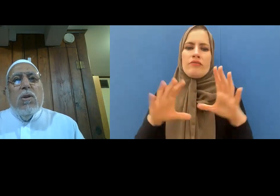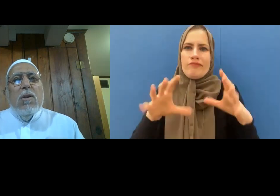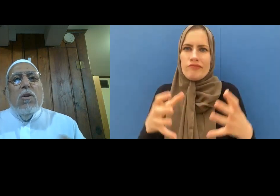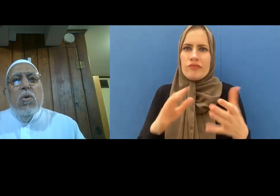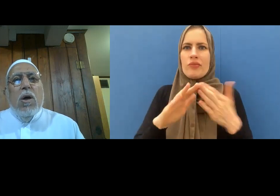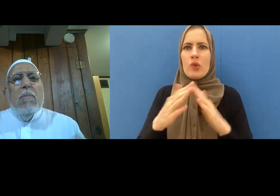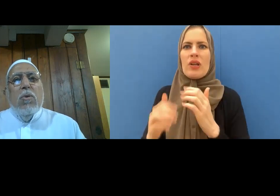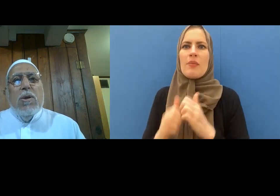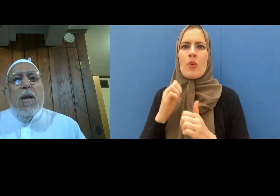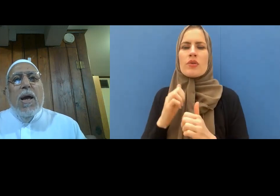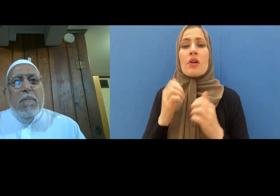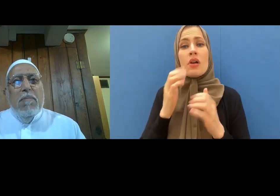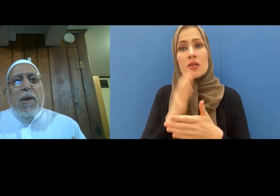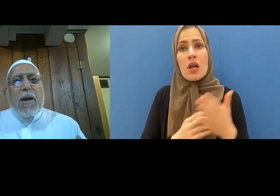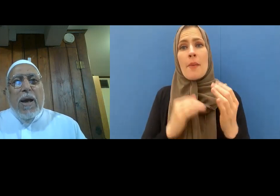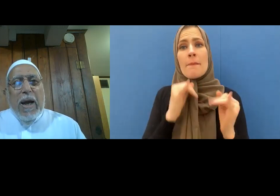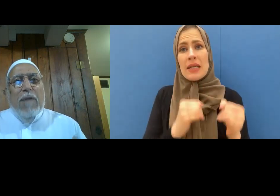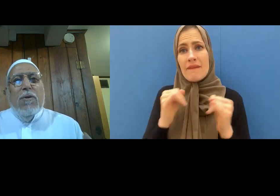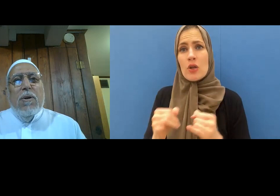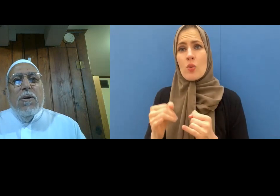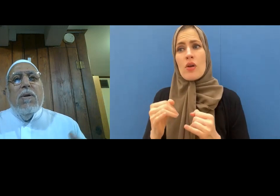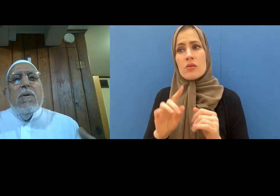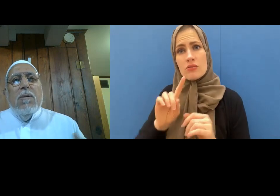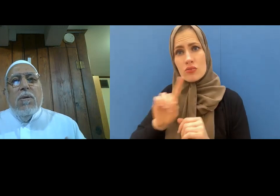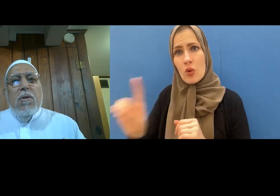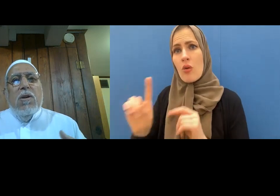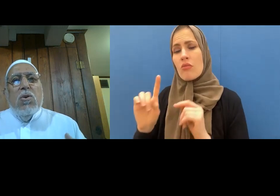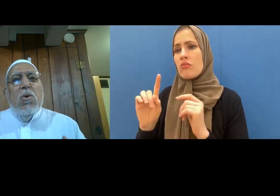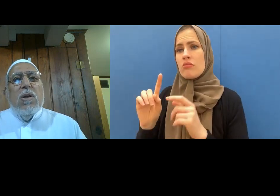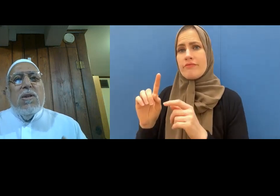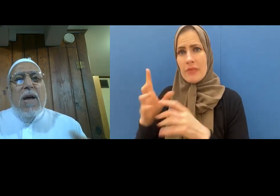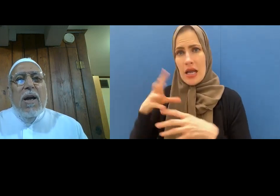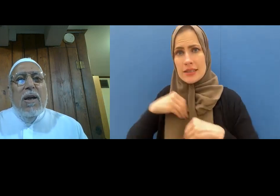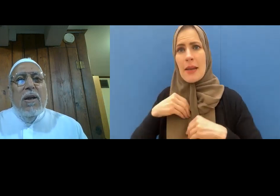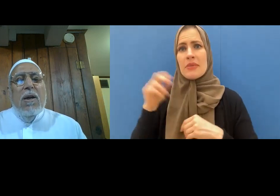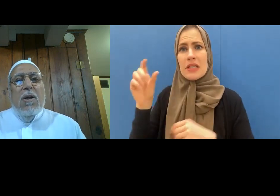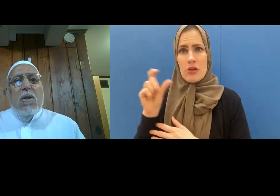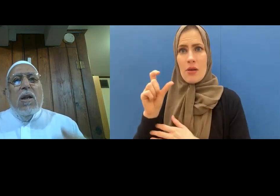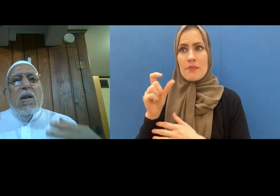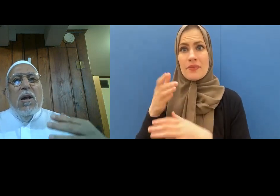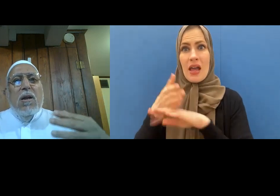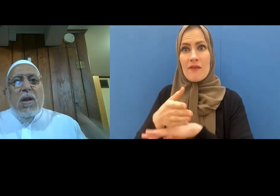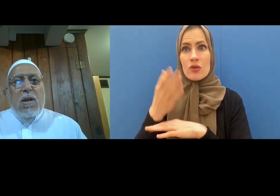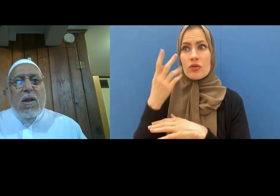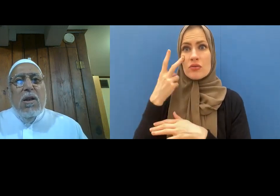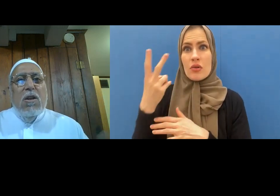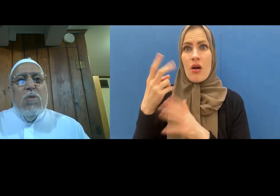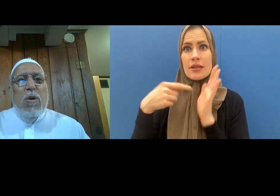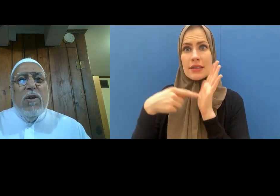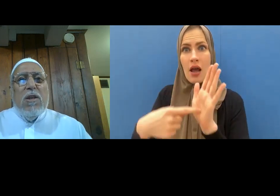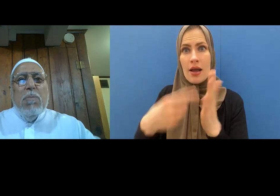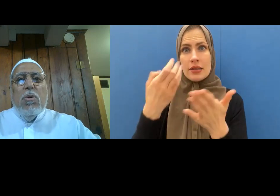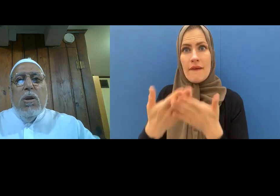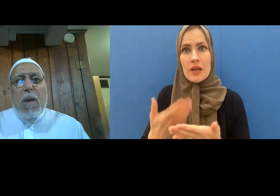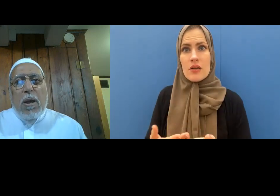who started to come to Islam after they saw the sign that indeed this